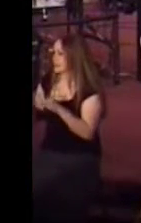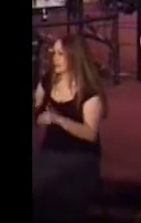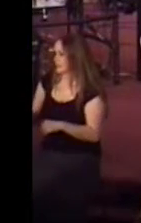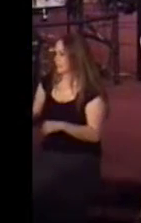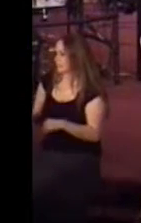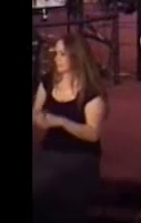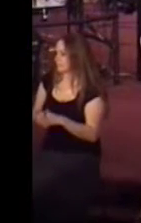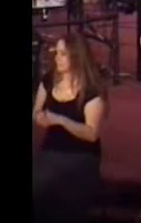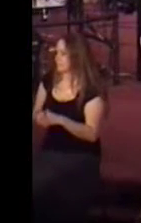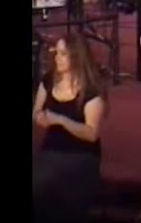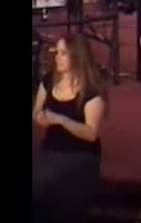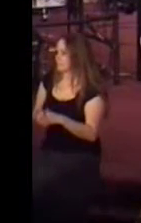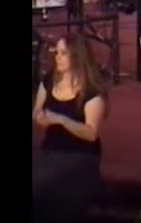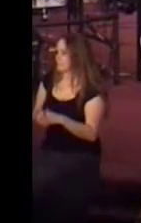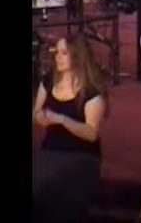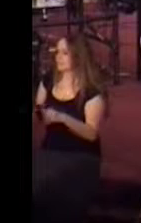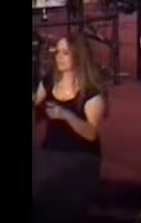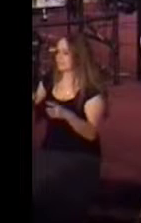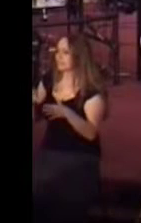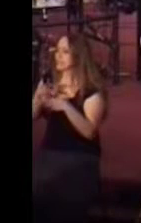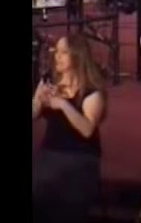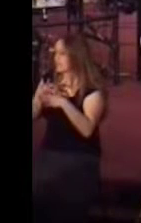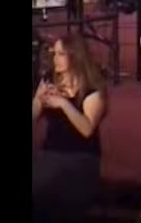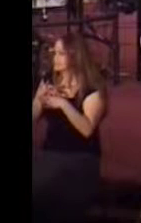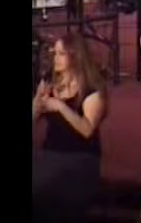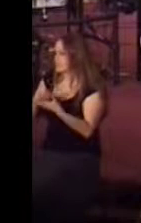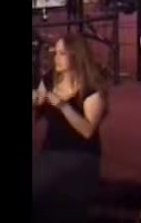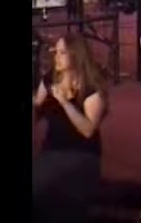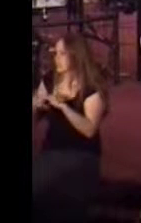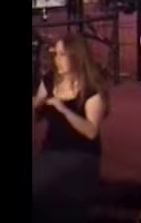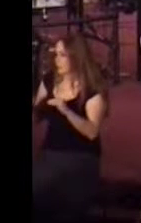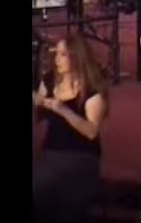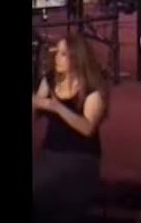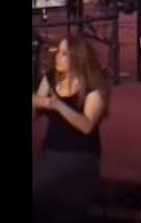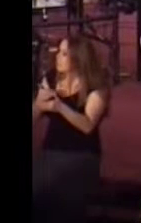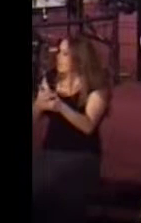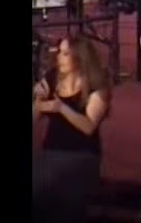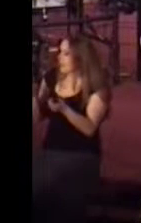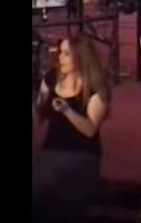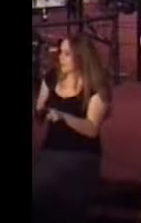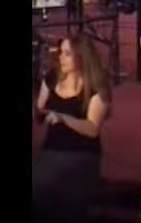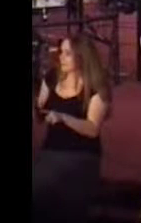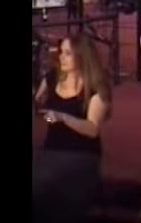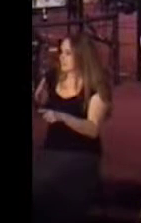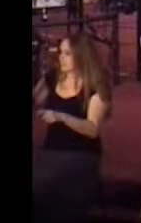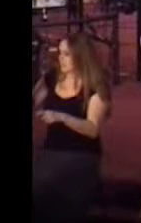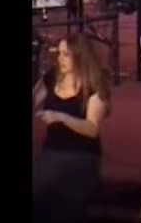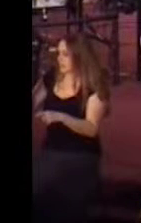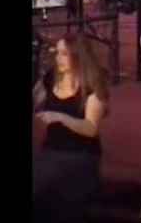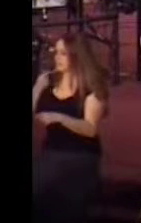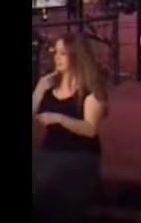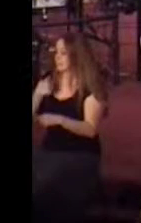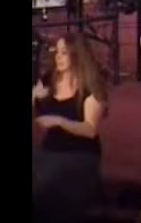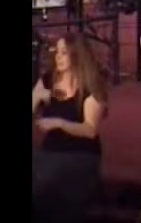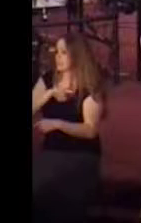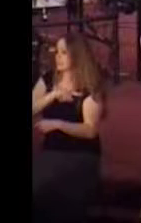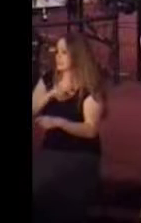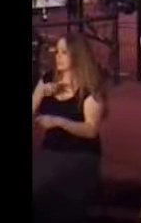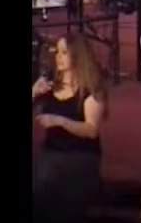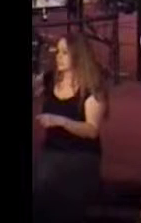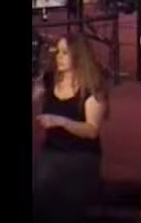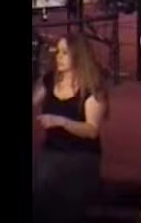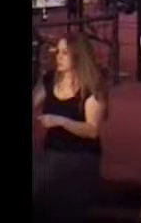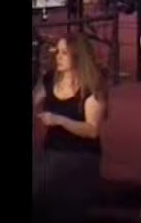at the context of this story, right before this happens, Matthew tells us that John the Baptist was just